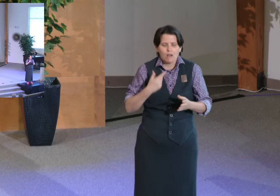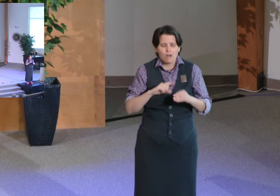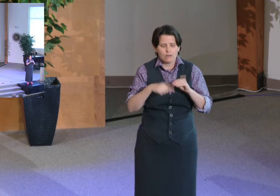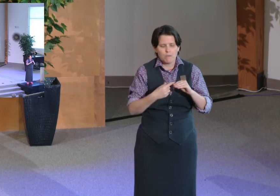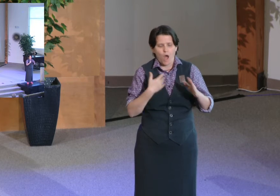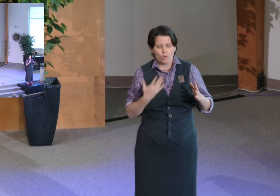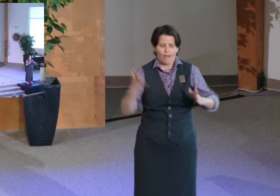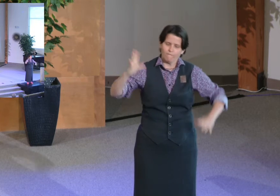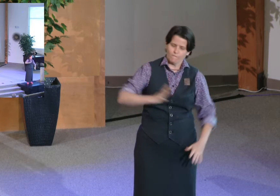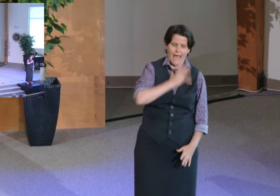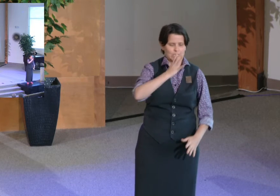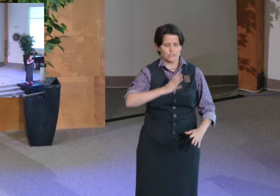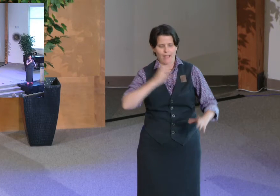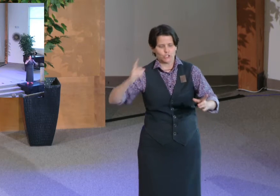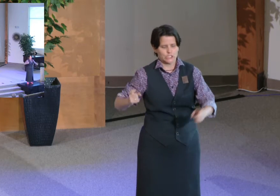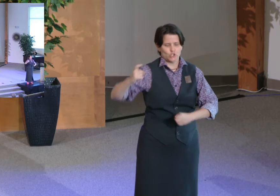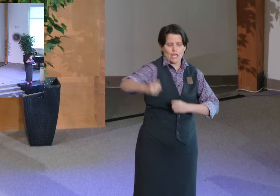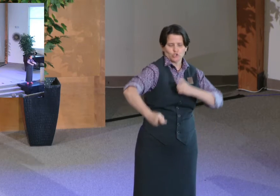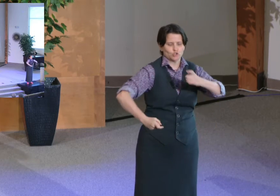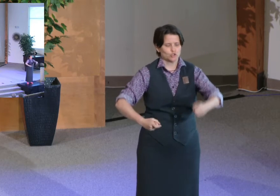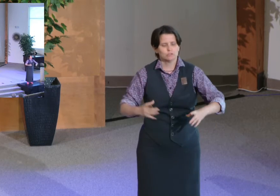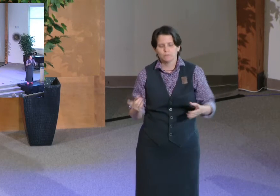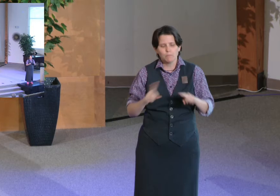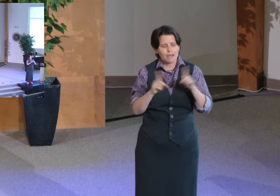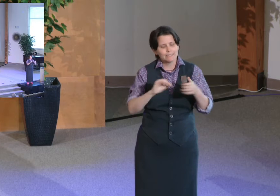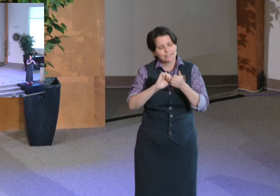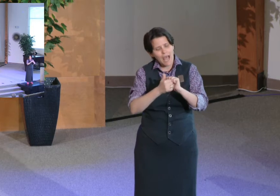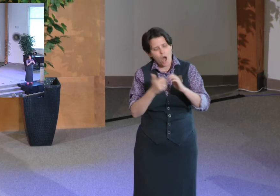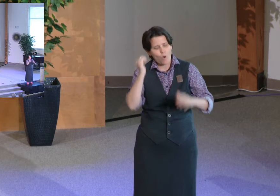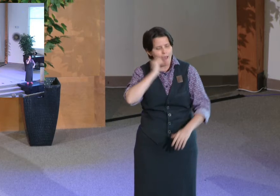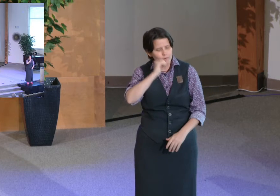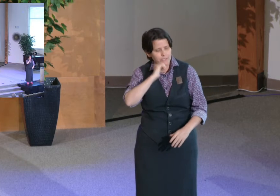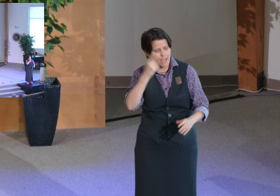again. So with that, I'd invite the ushers forward.